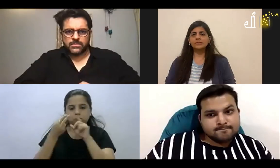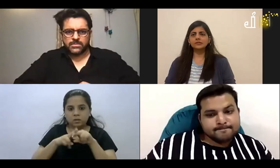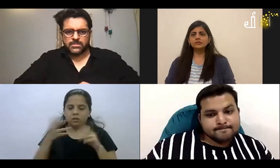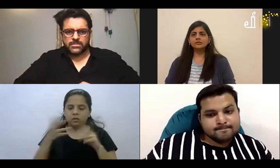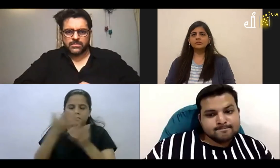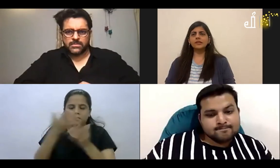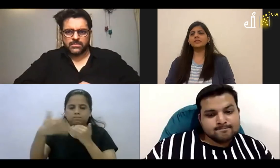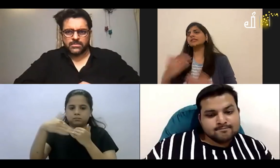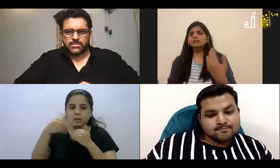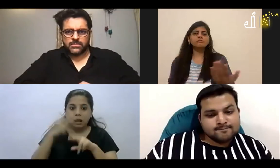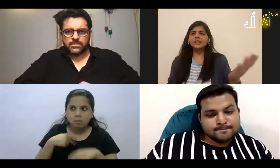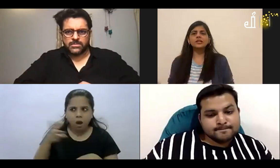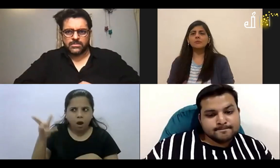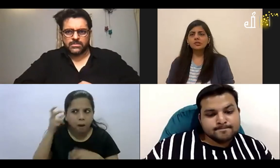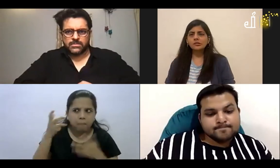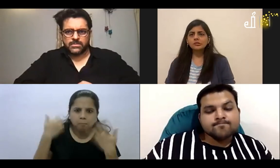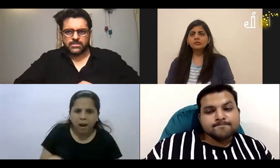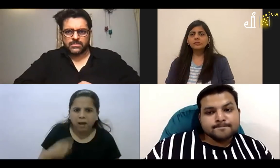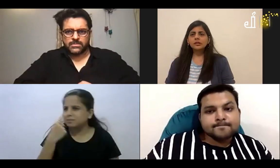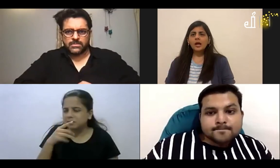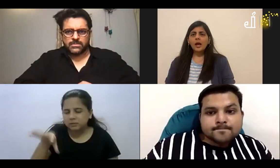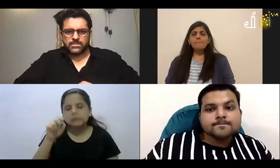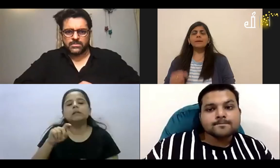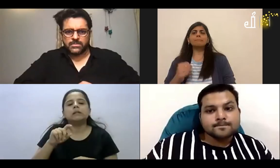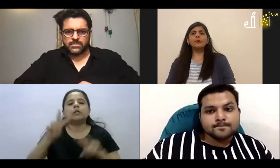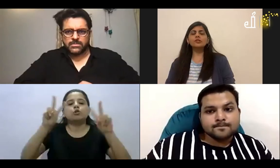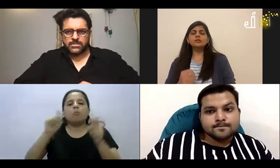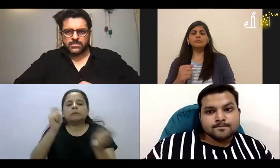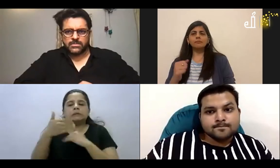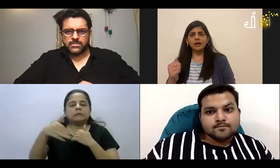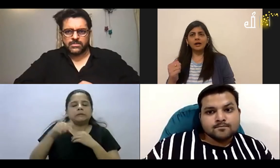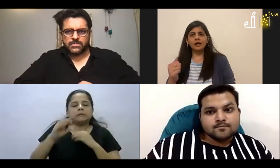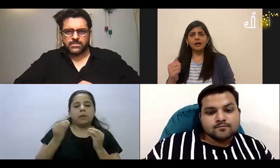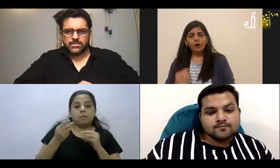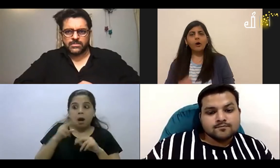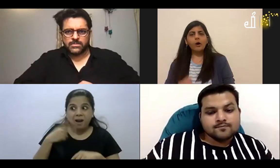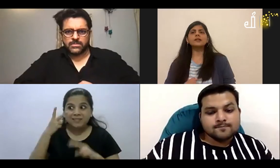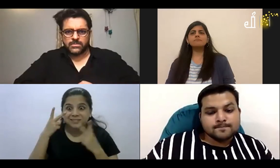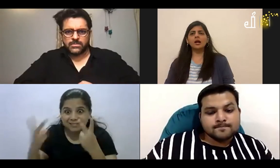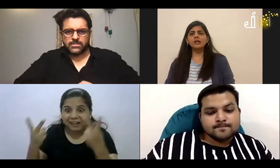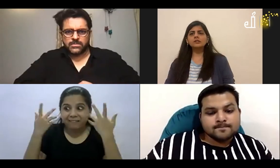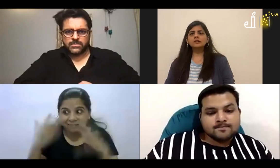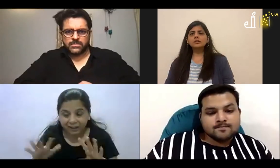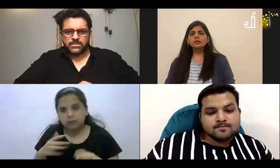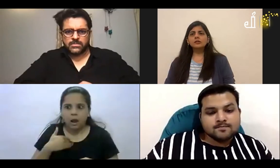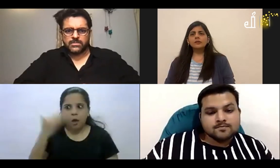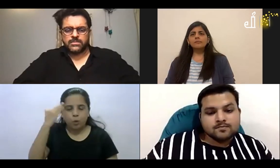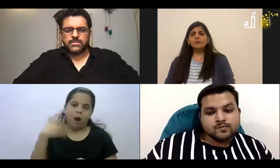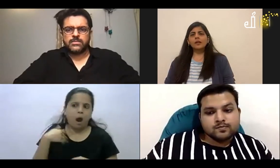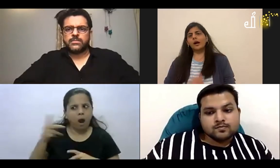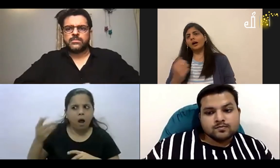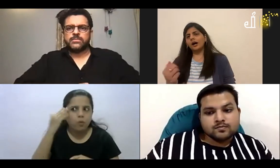pass and then let the topic change. But post my cochlear implant,